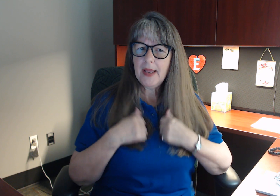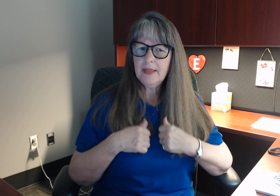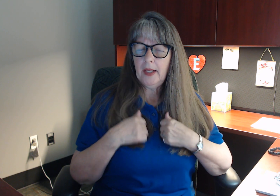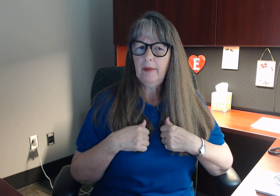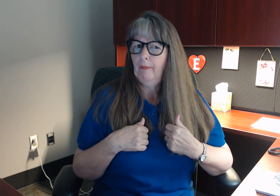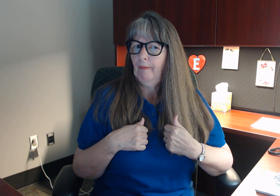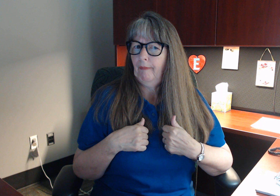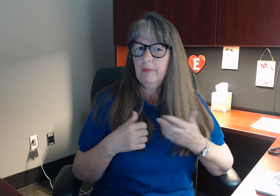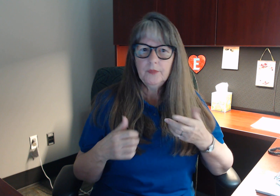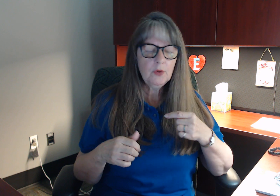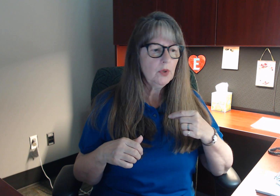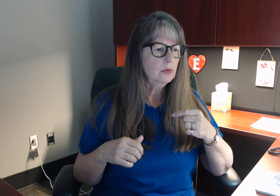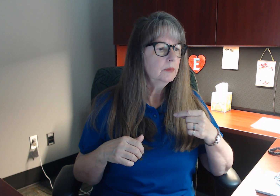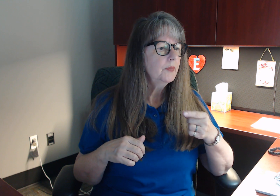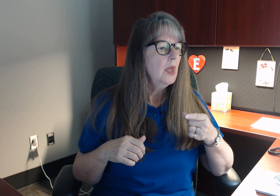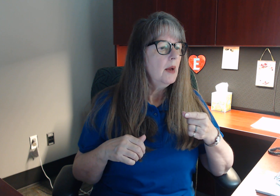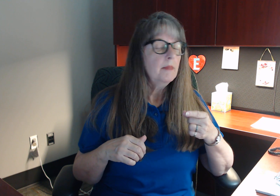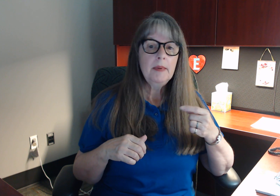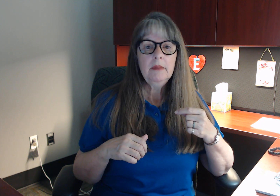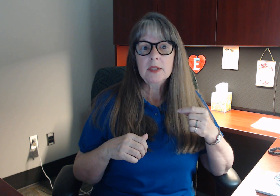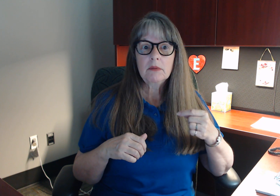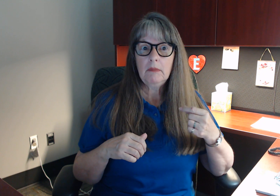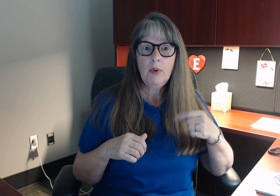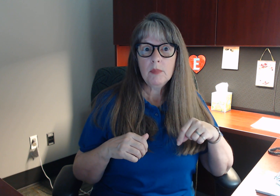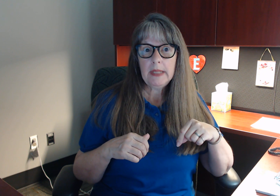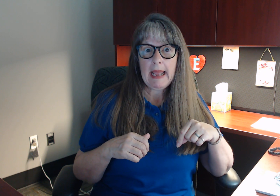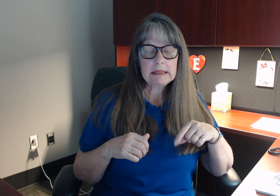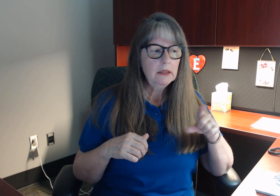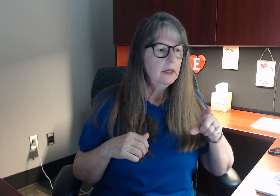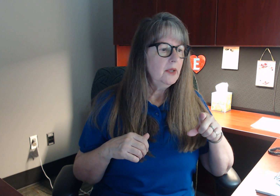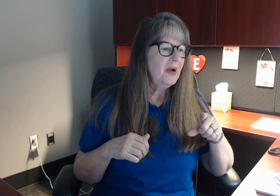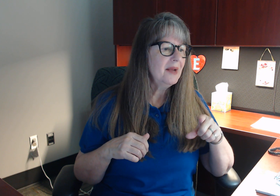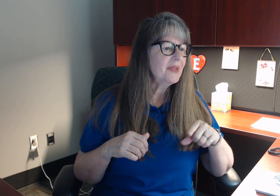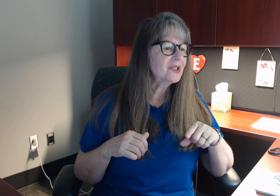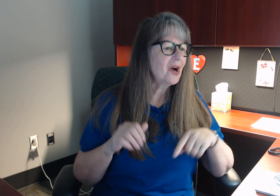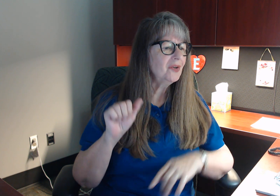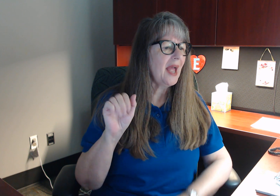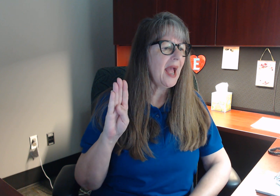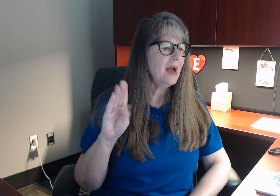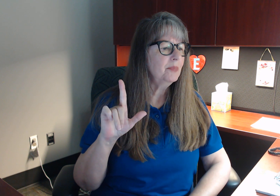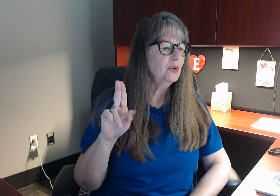bathing. Who knew? Maybe that's a problem with cats. Anyway, but that's called